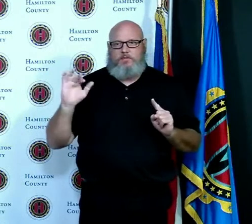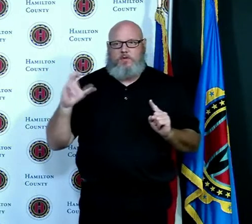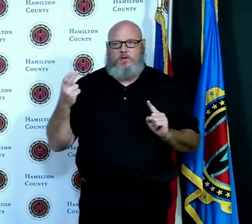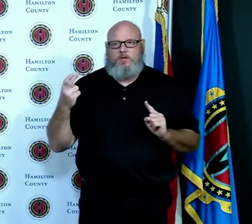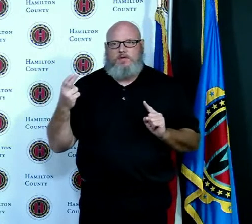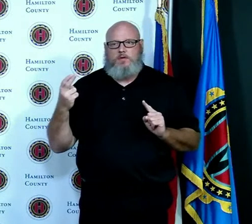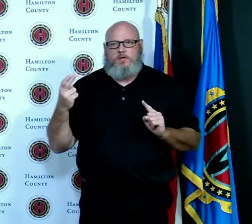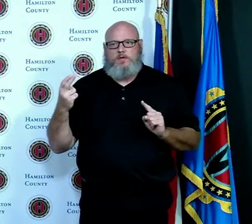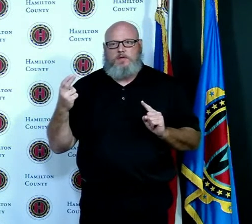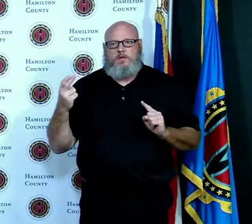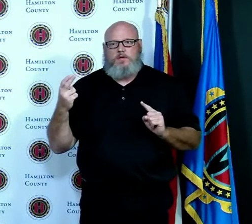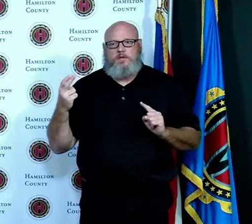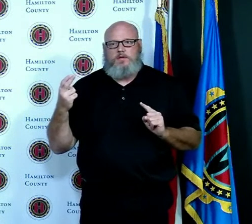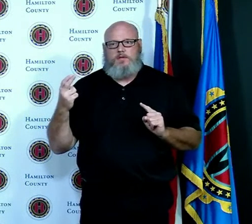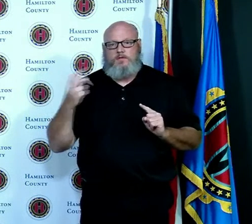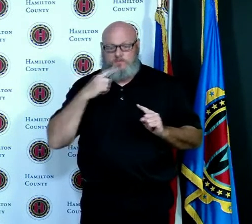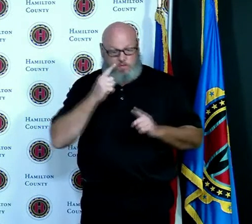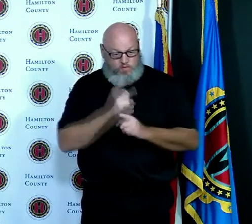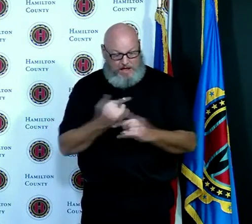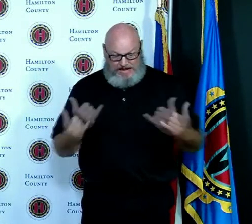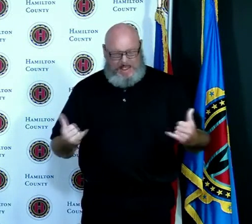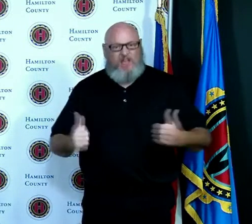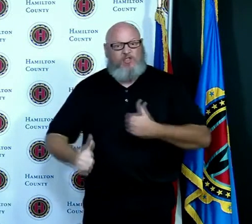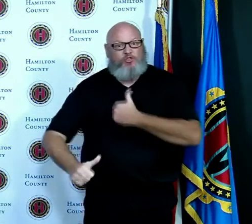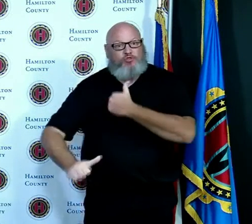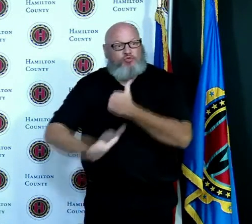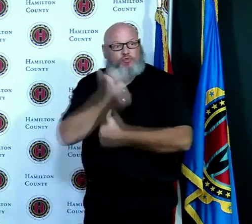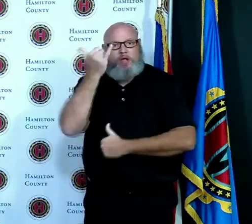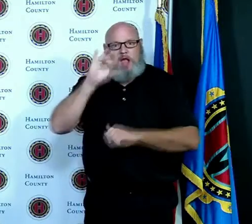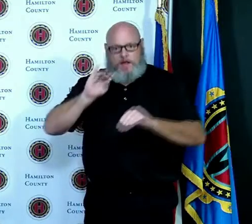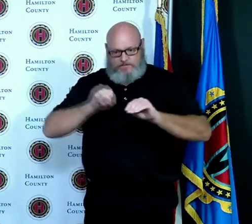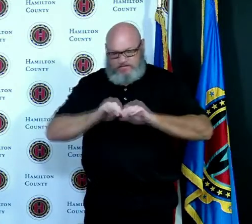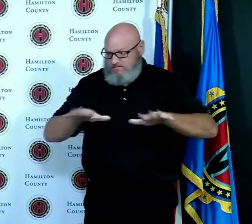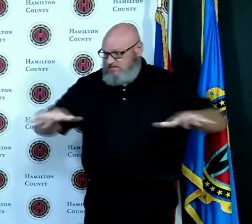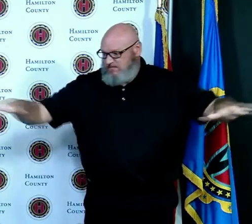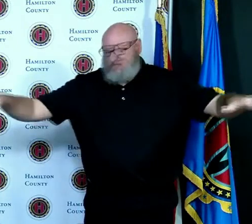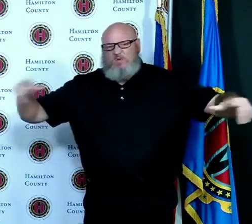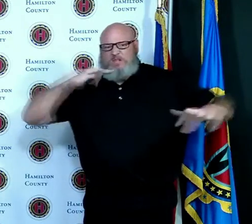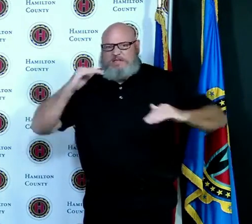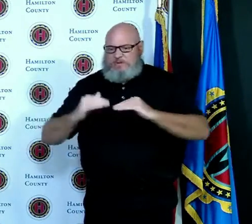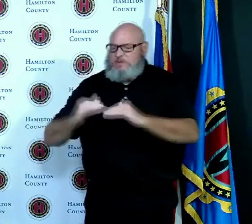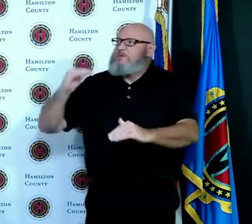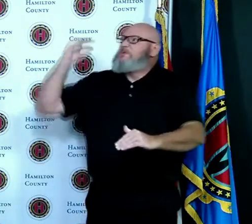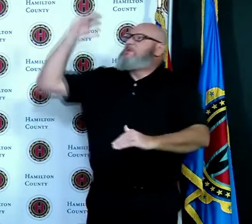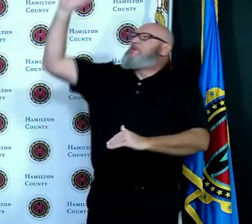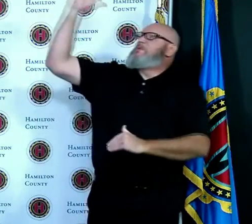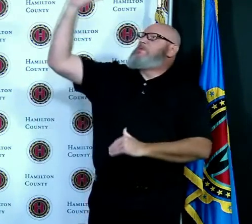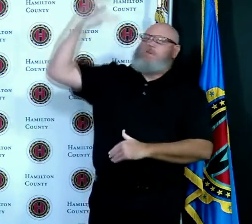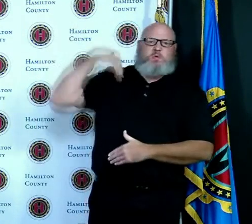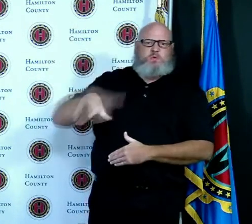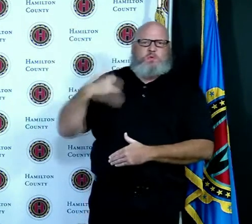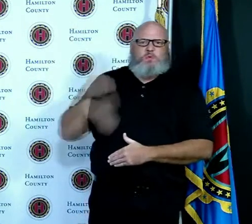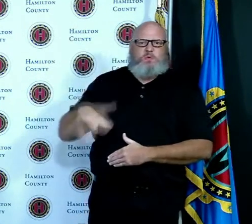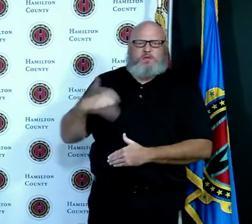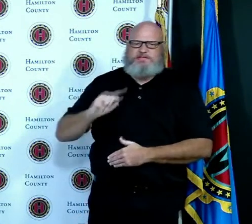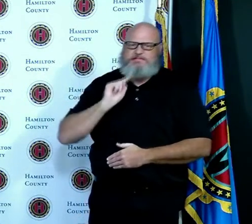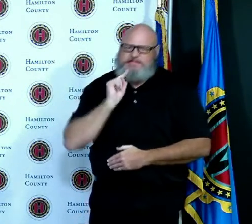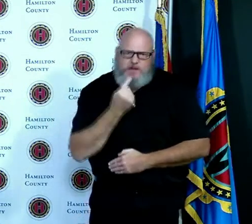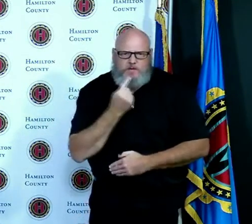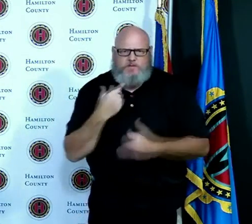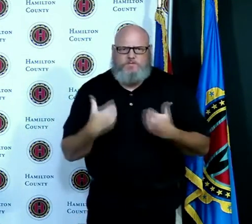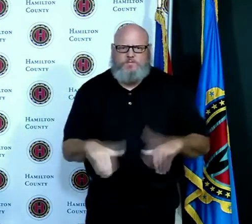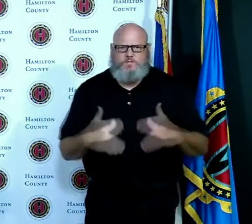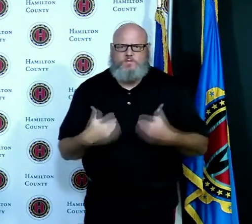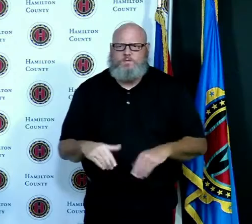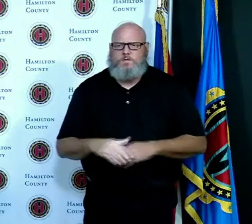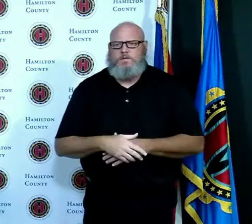pandemic. And so, as always, I will go through the numbers. Greg Kesterman, the health commissioner, is here with us this morning. So